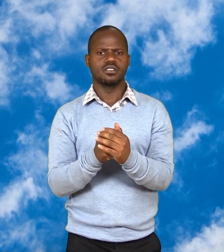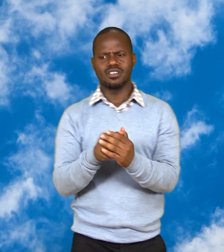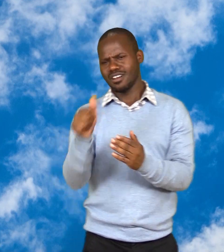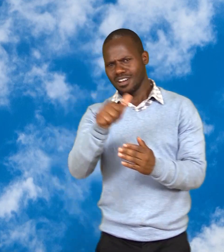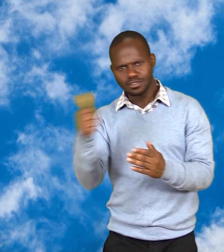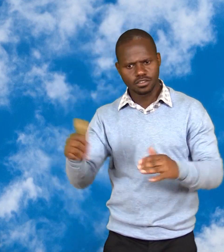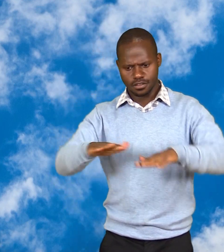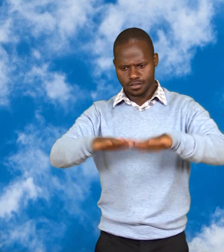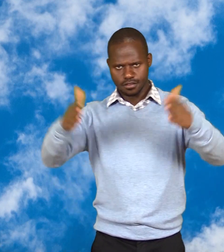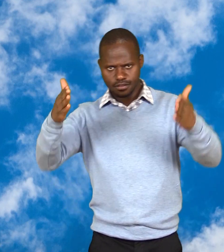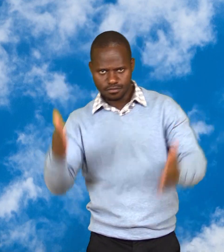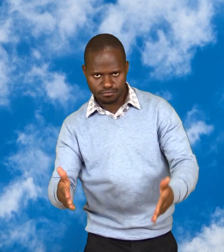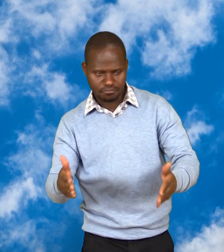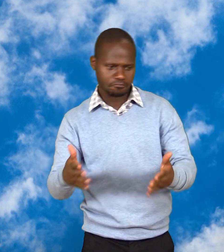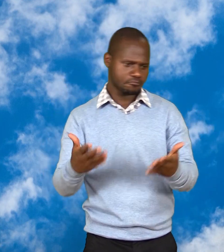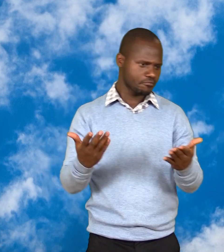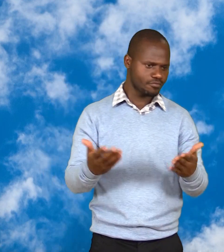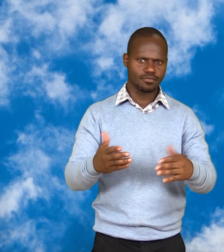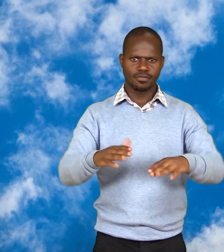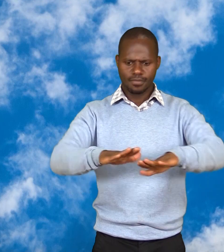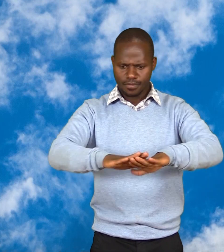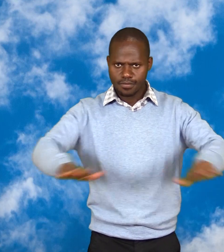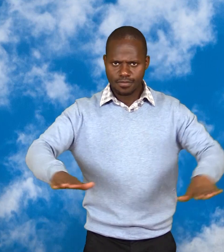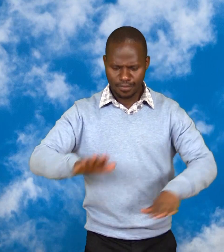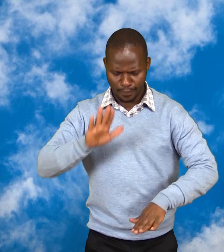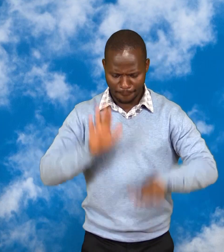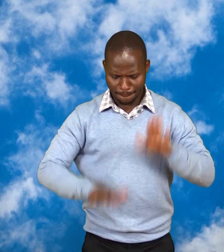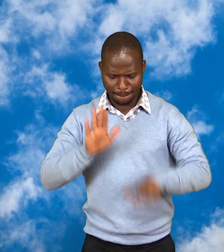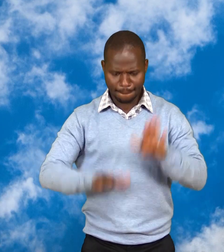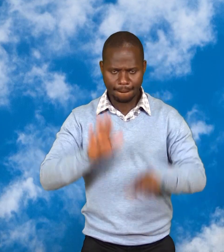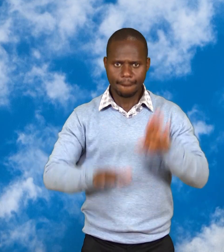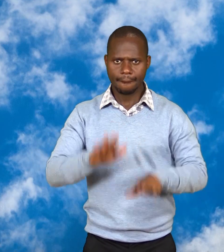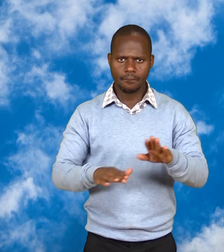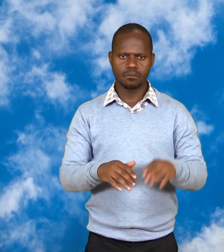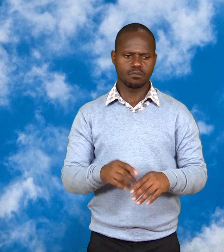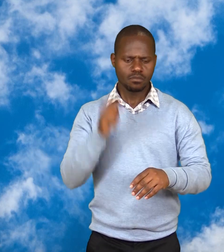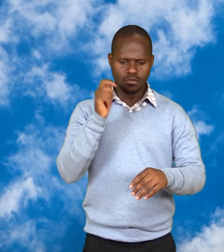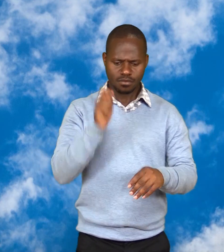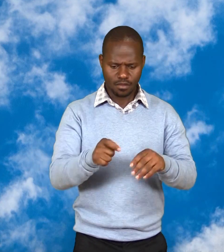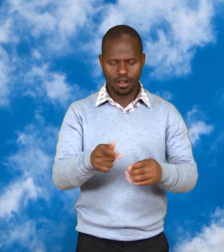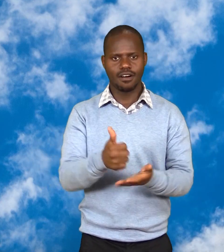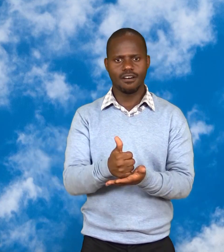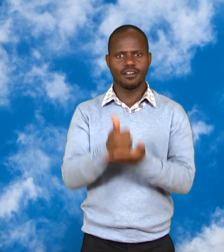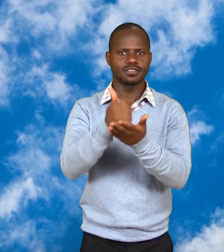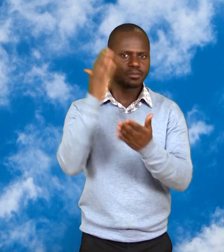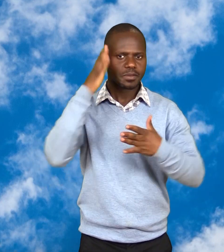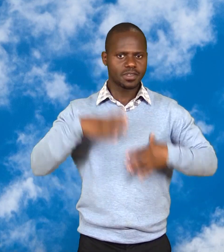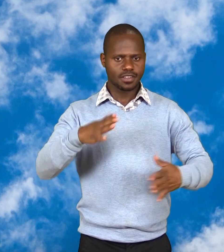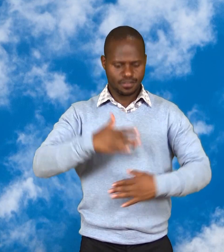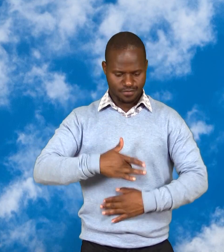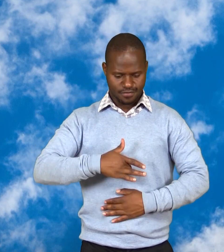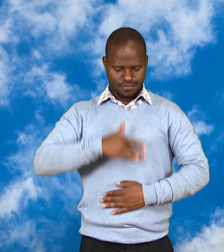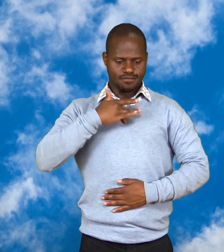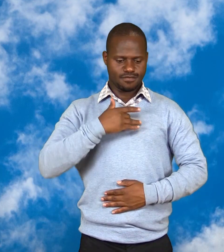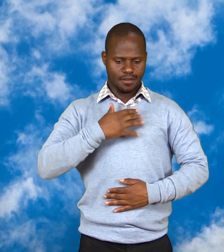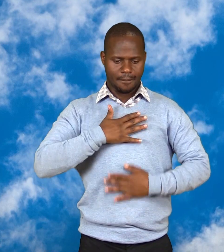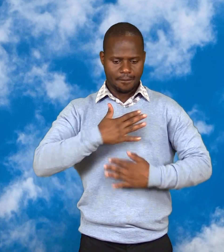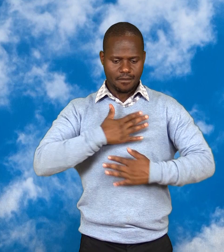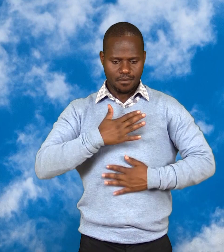noise, and that way the deaf people are able to see or hear that their attention is being sought. Or sometimes they can